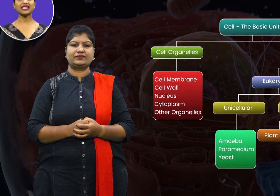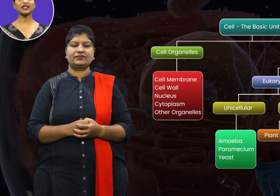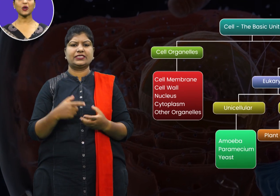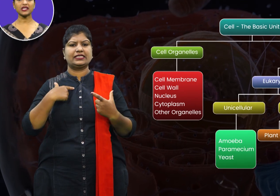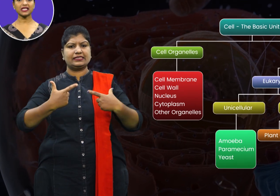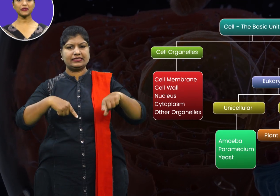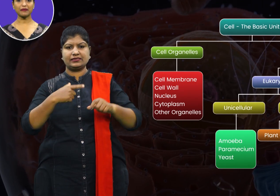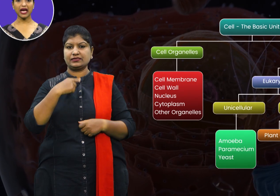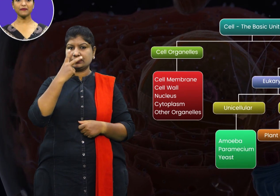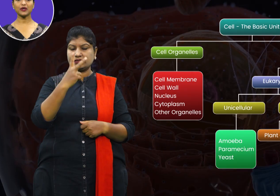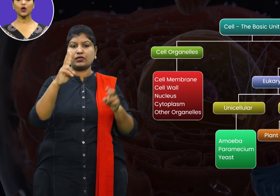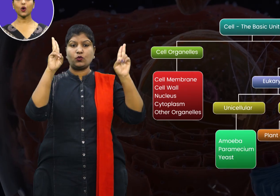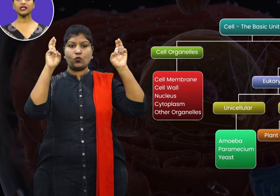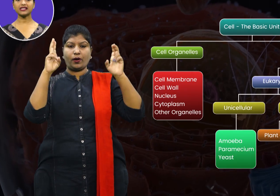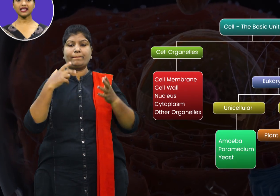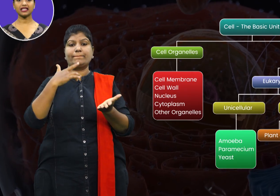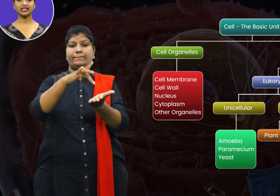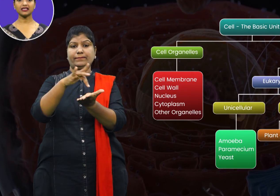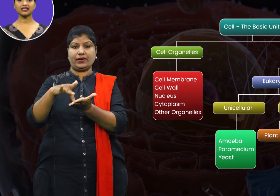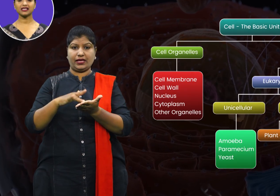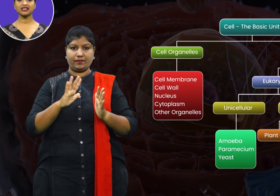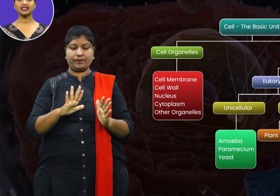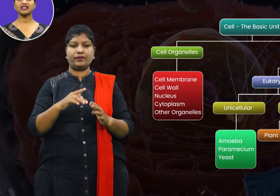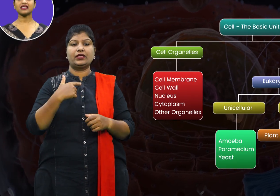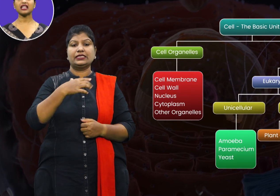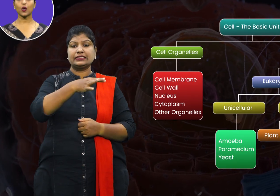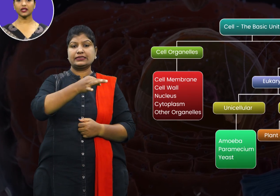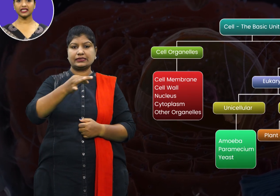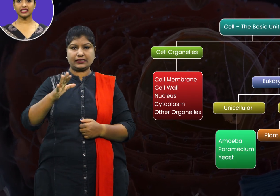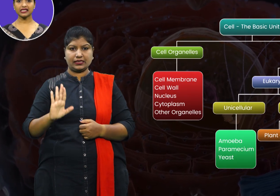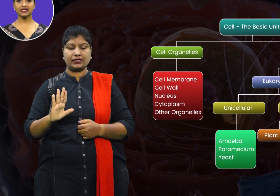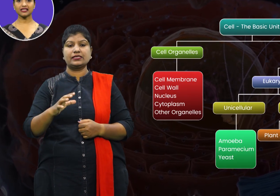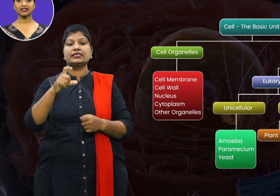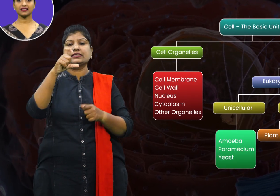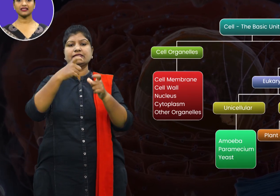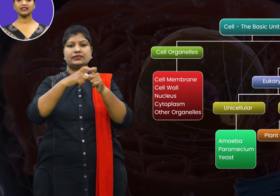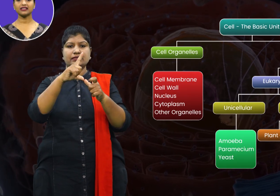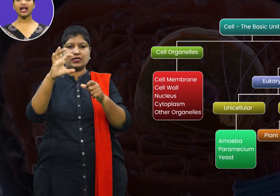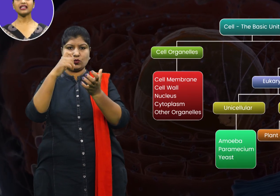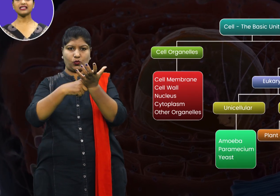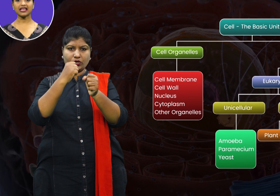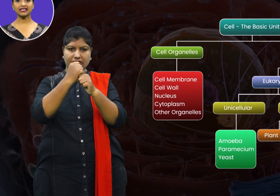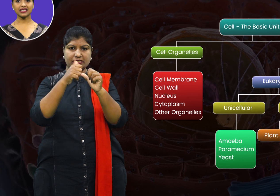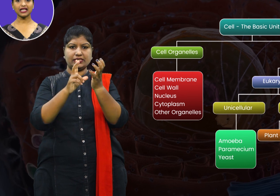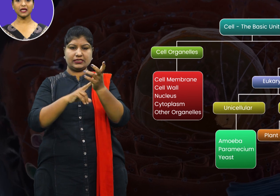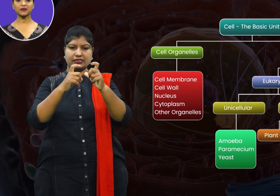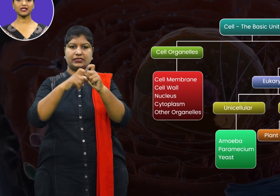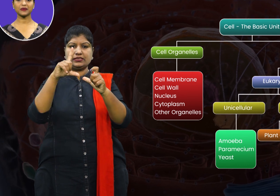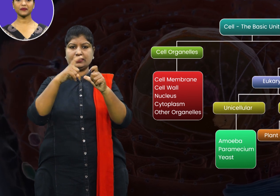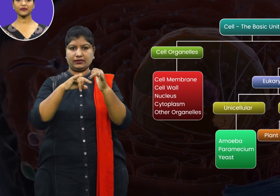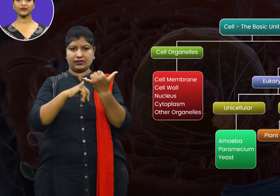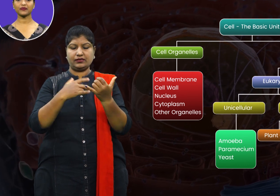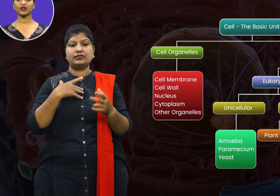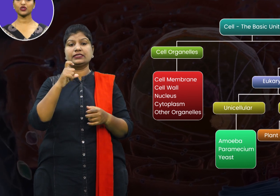Let's see the concept map on cell, cell organelles and cell